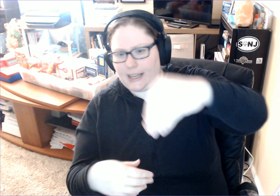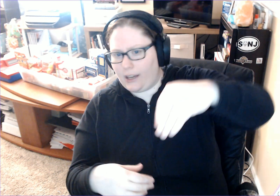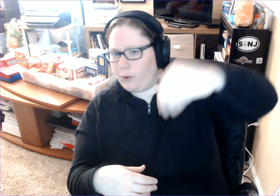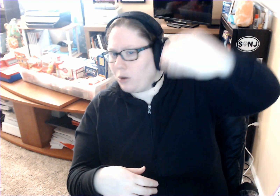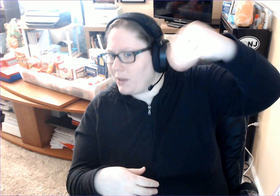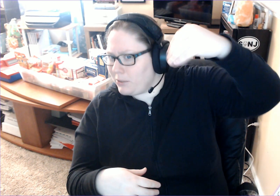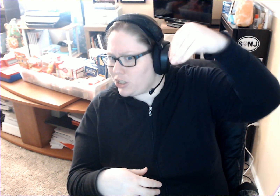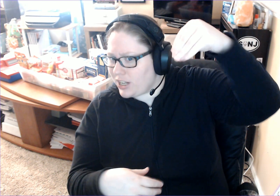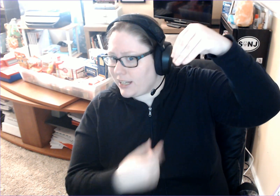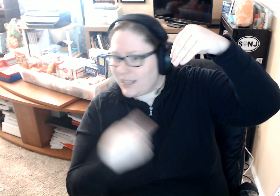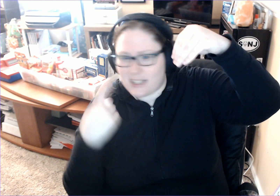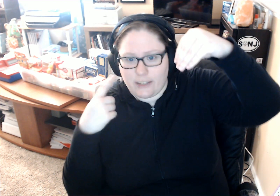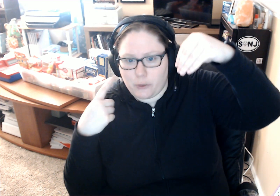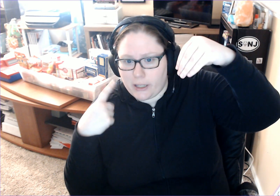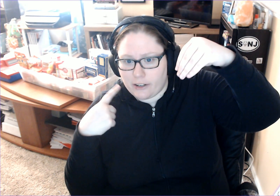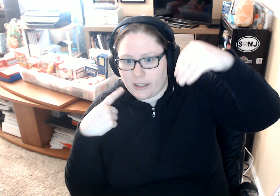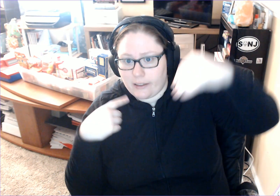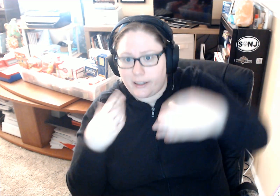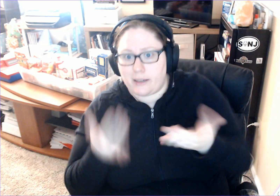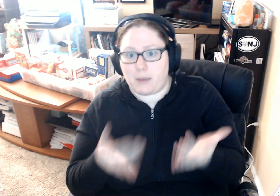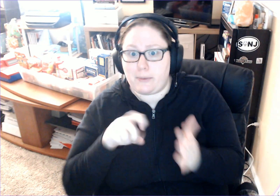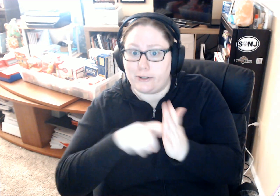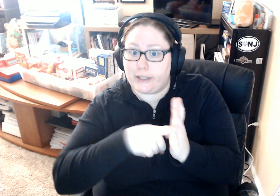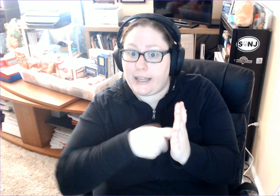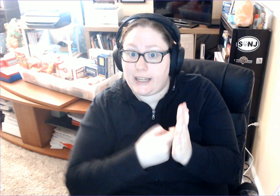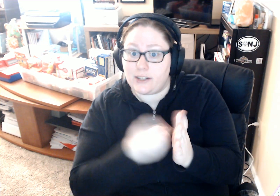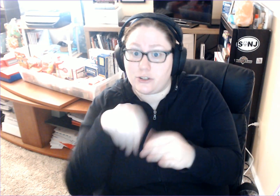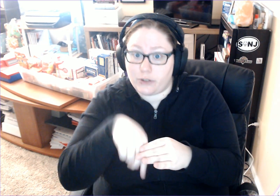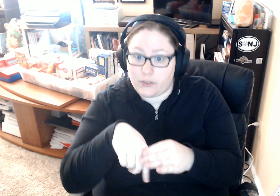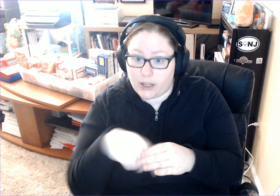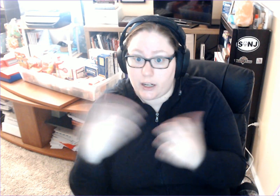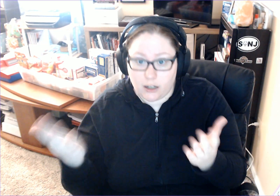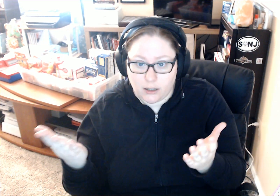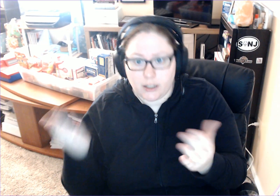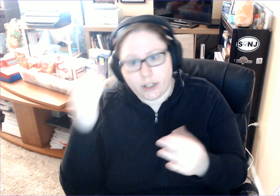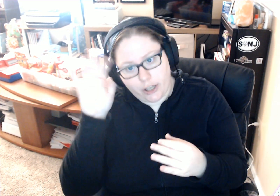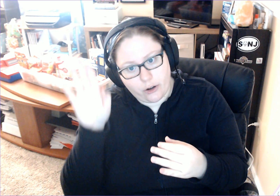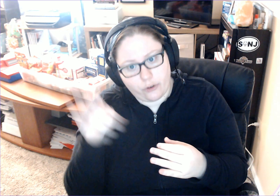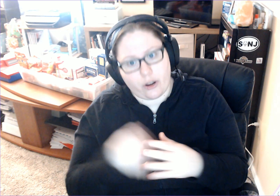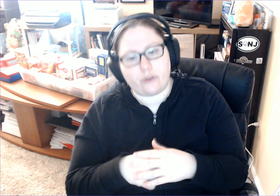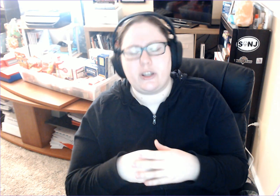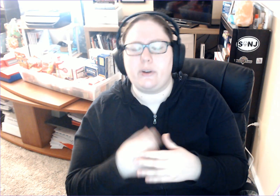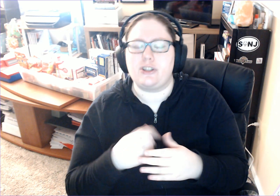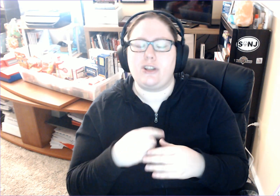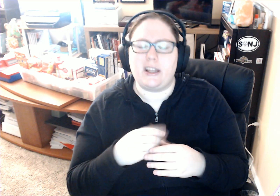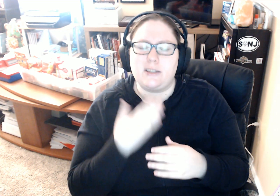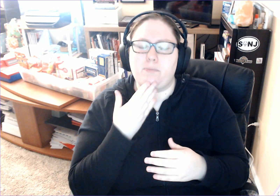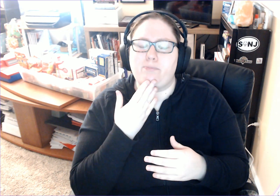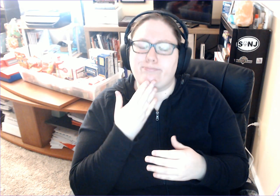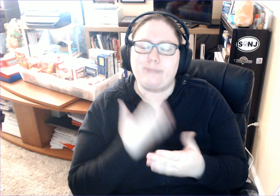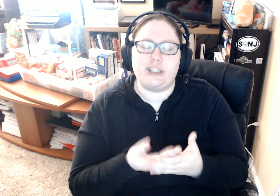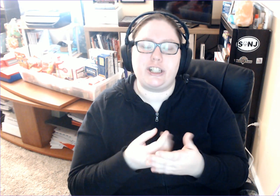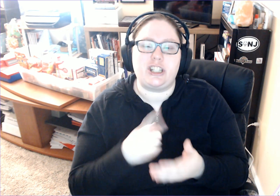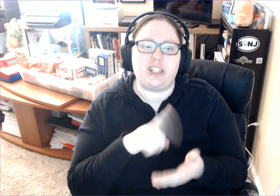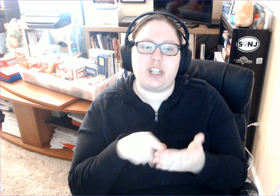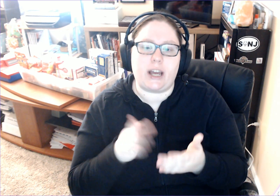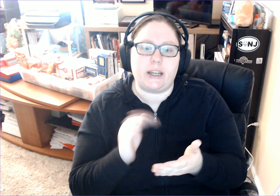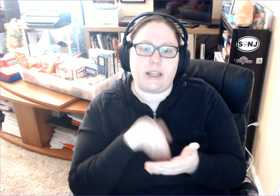maybe shake it, see if you hear anything. Maybe your keys are in there. You don't know. So it's good to check again,